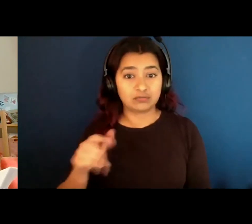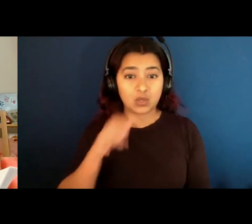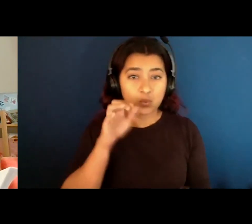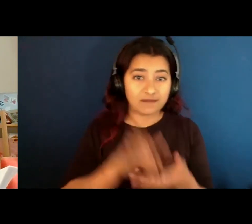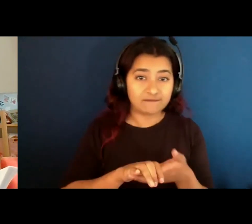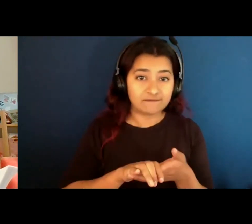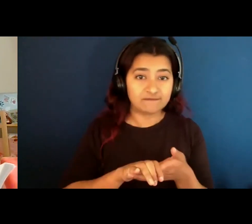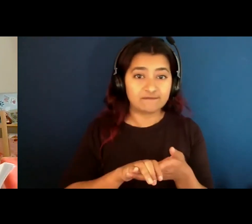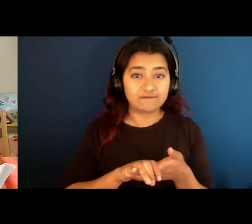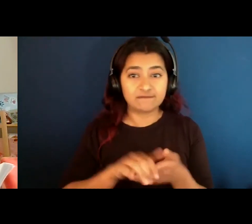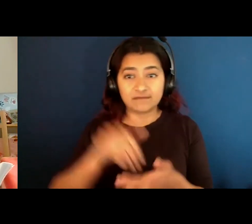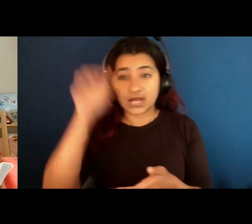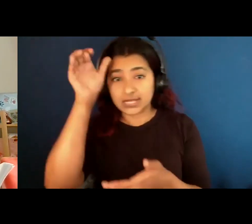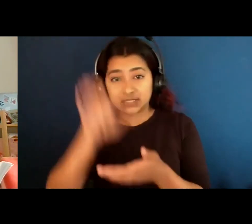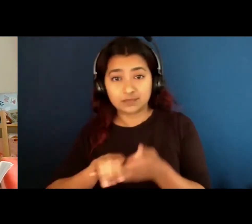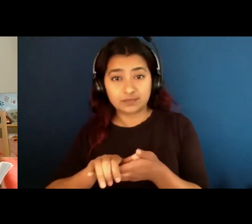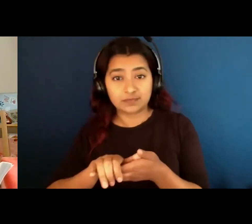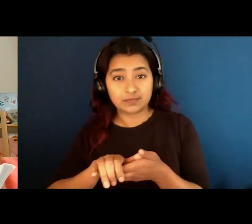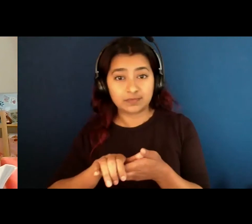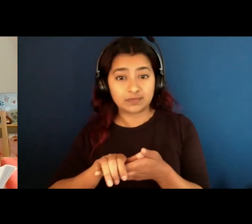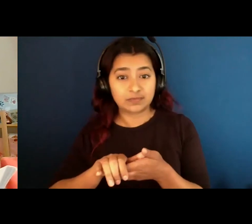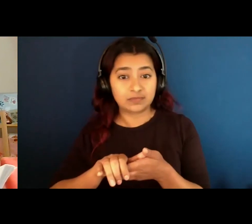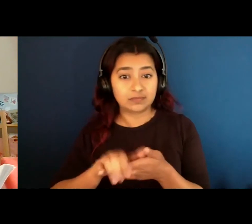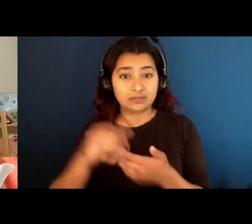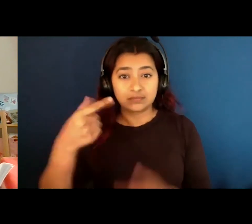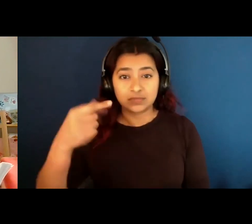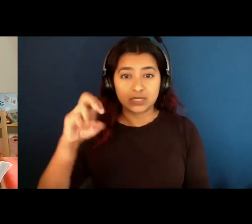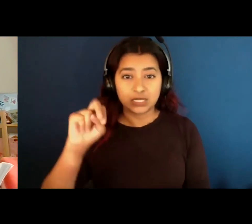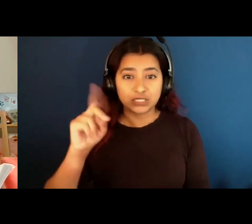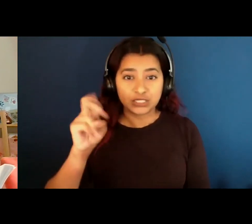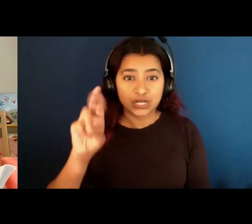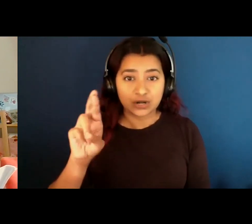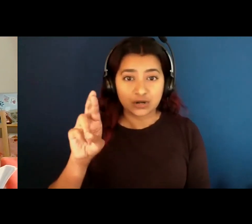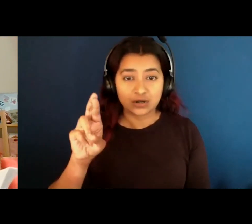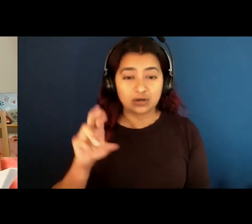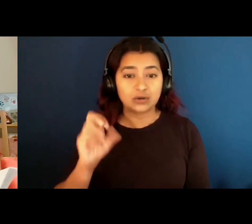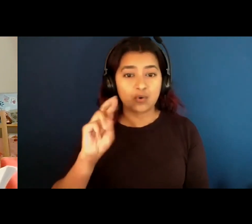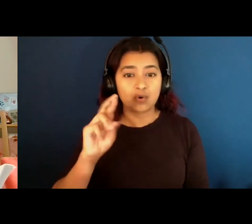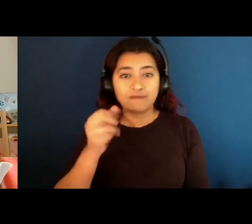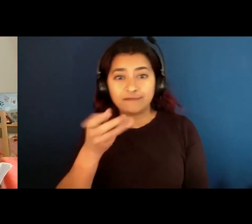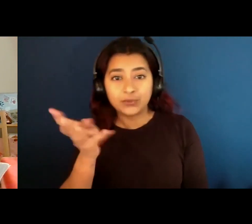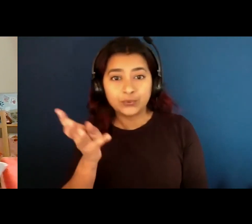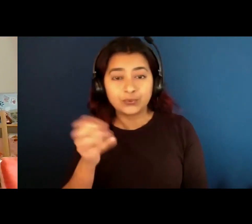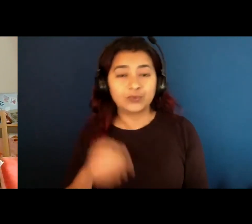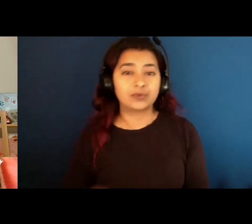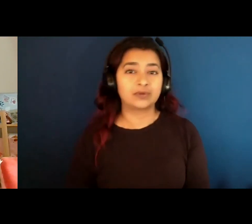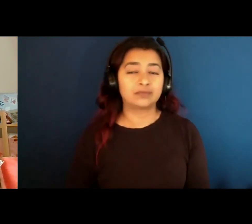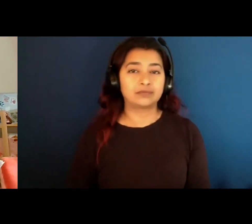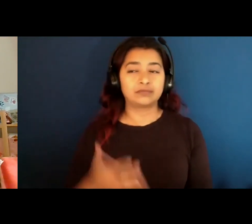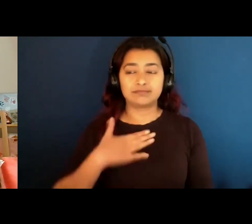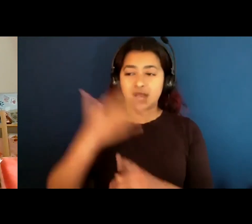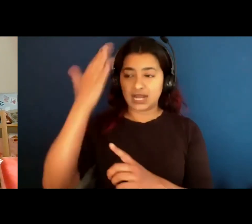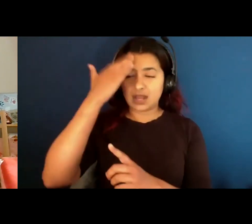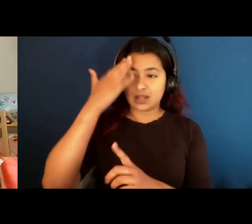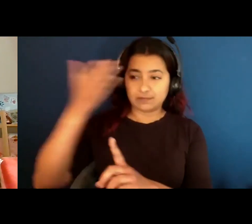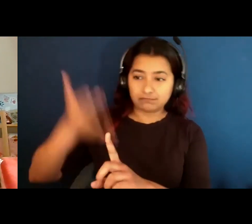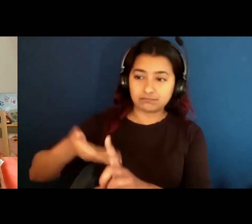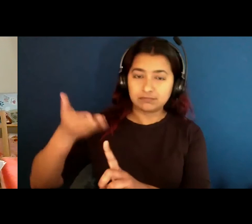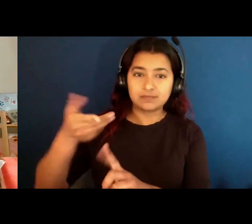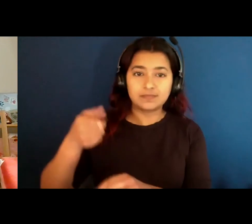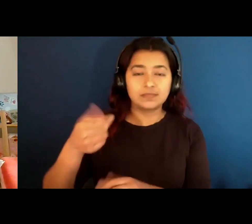wife, a husband, a gender, or a few? In my knowledge of you, what has